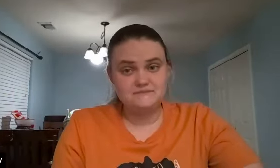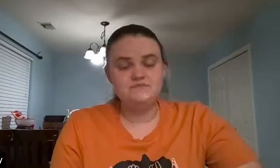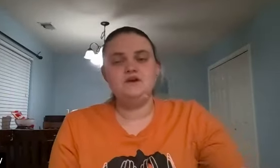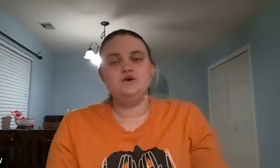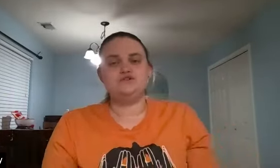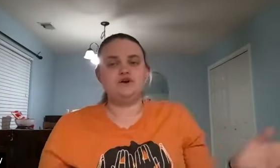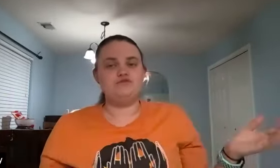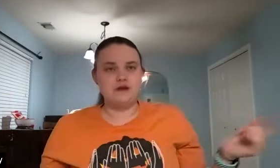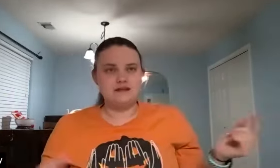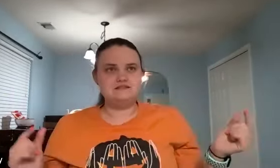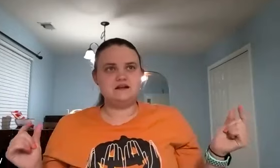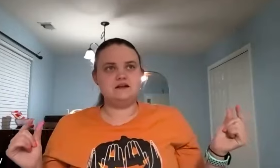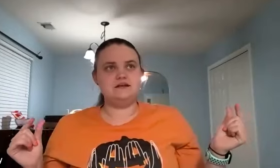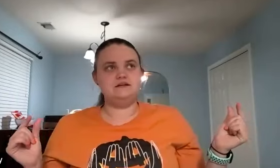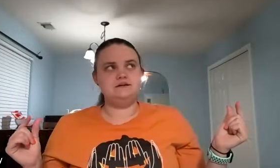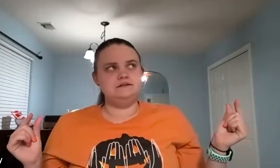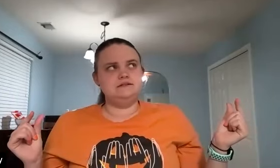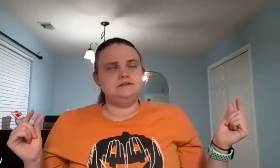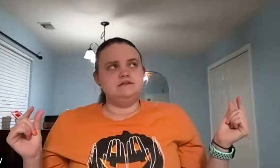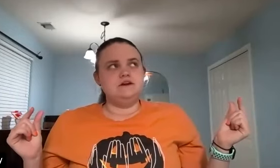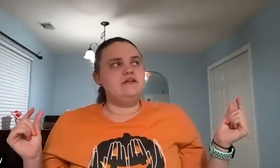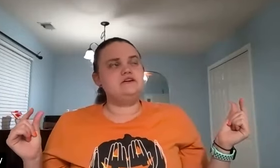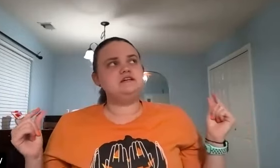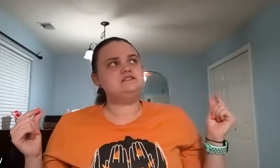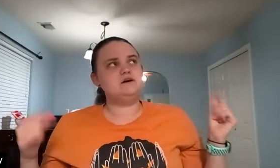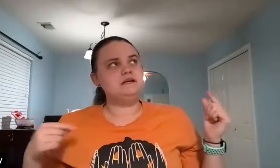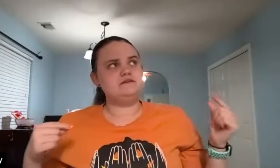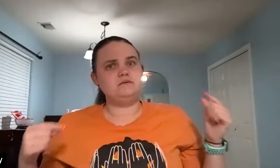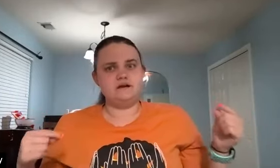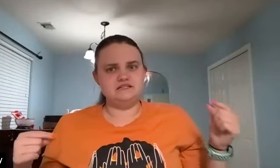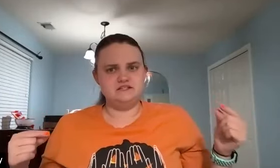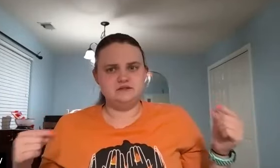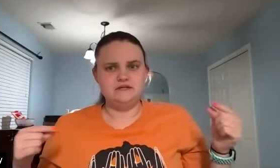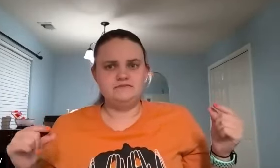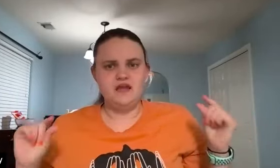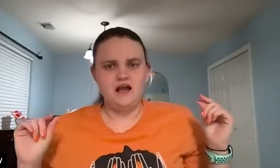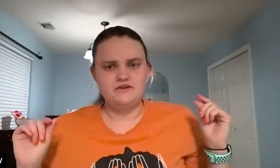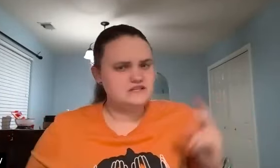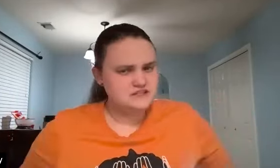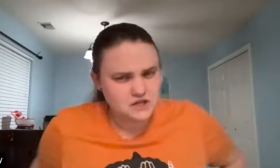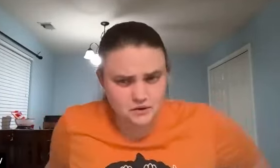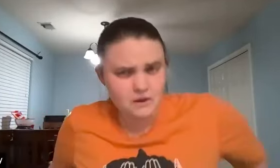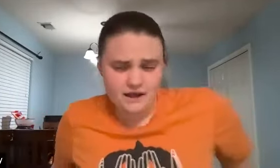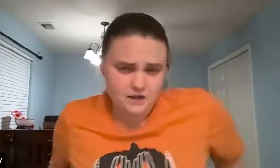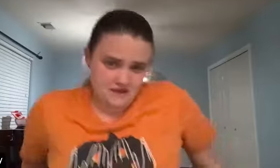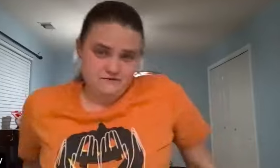Frankenstein. So Frankenstein, there's like so many different ways they do it. There's like two I go back and